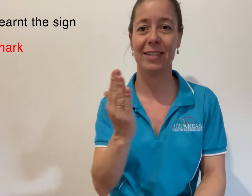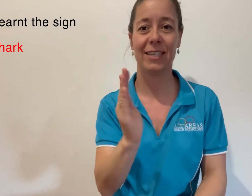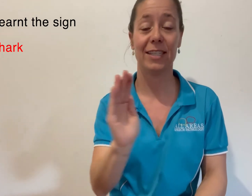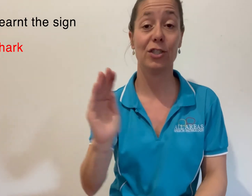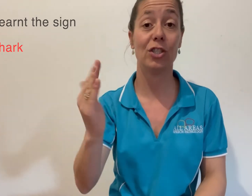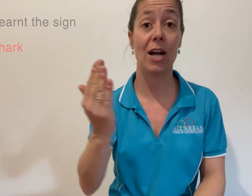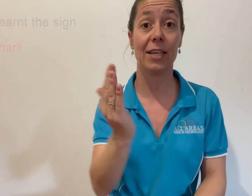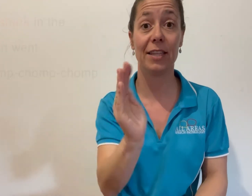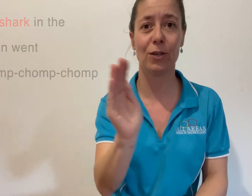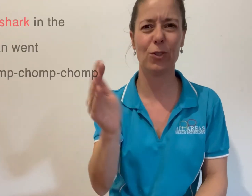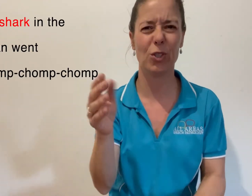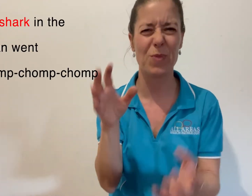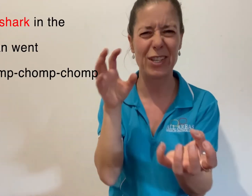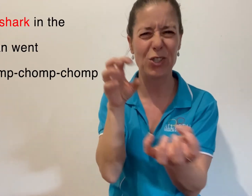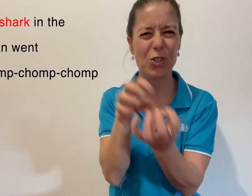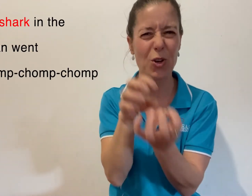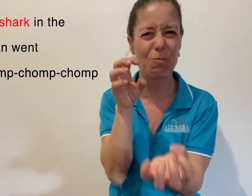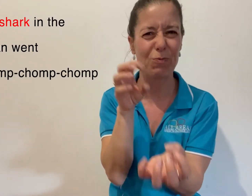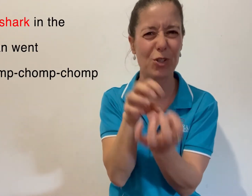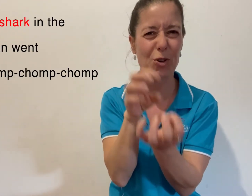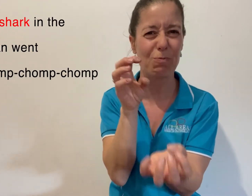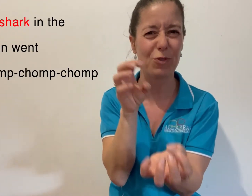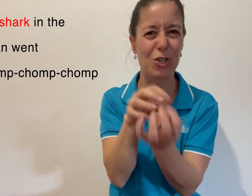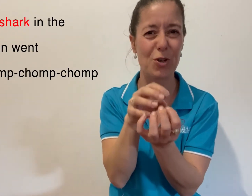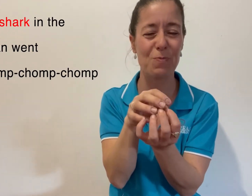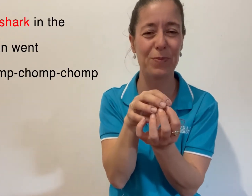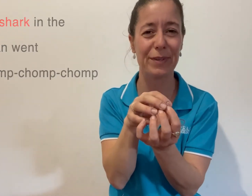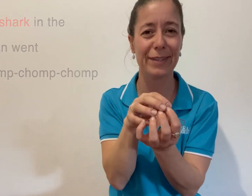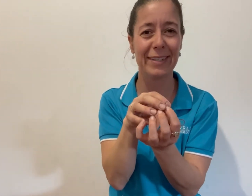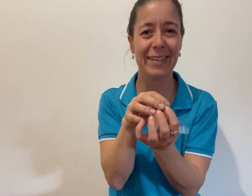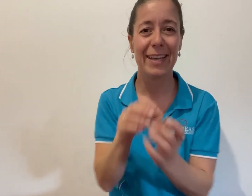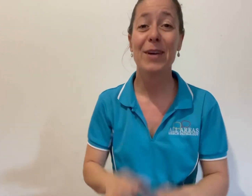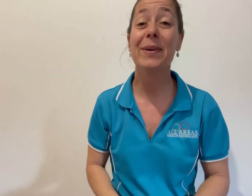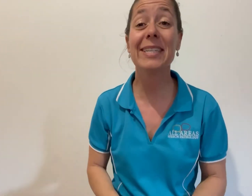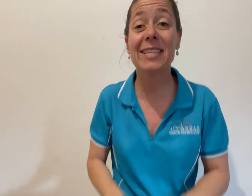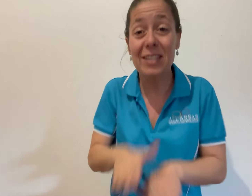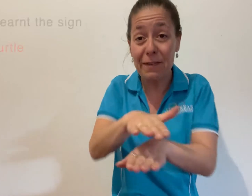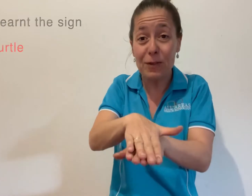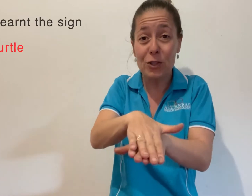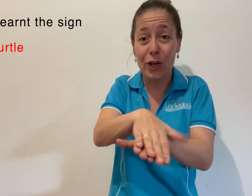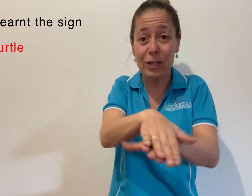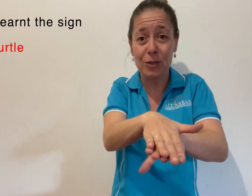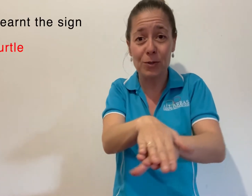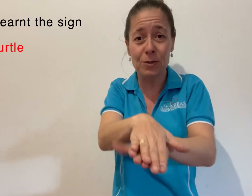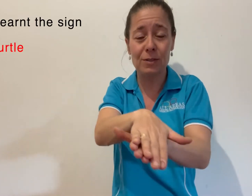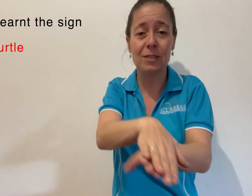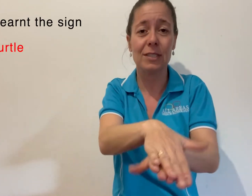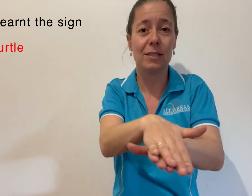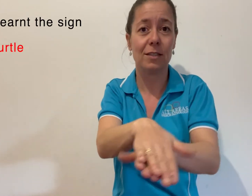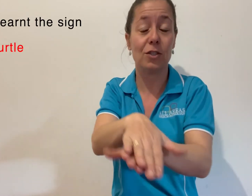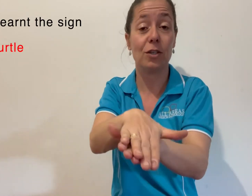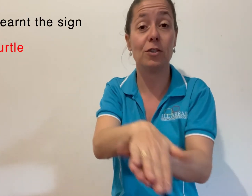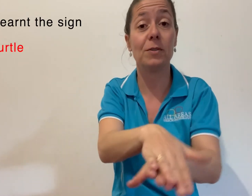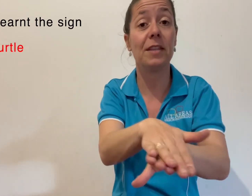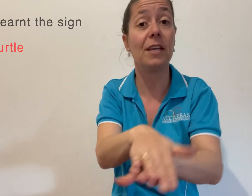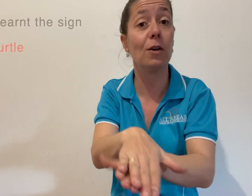The shark in the ocean went chomp, chomp, chomp. We did the sign for turtle. The turtle in the